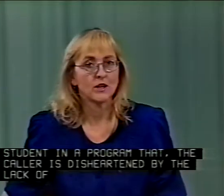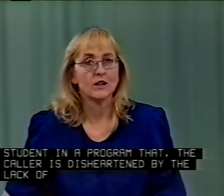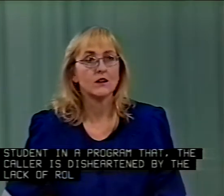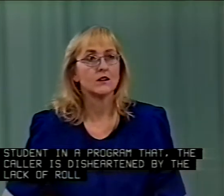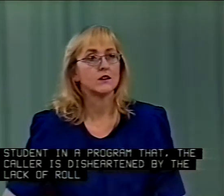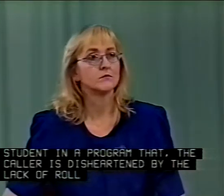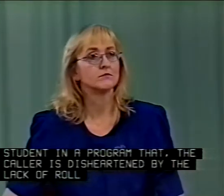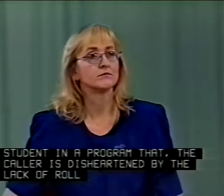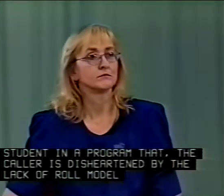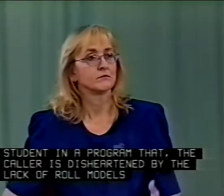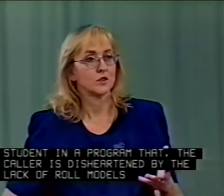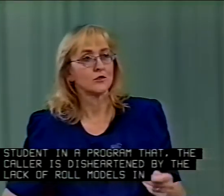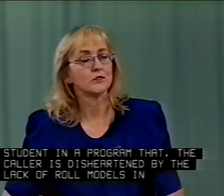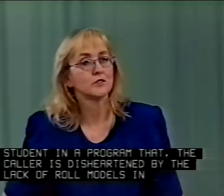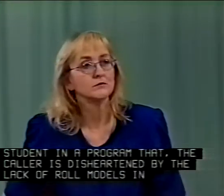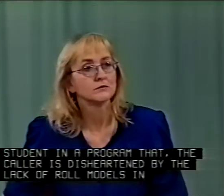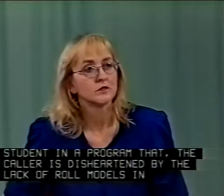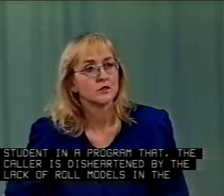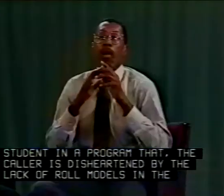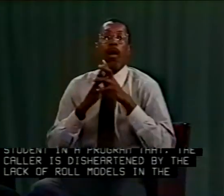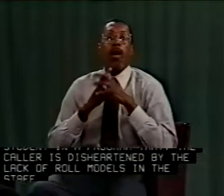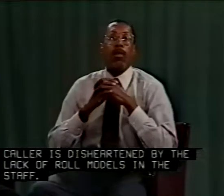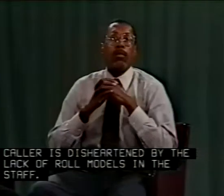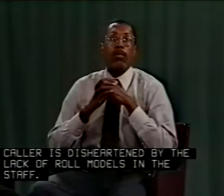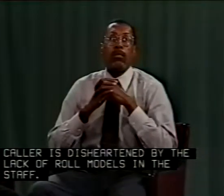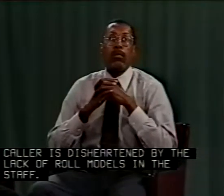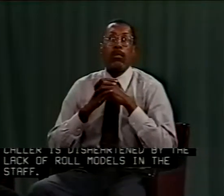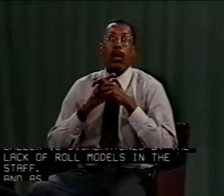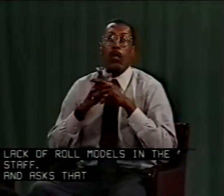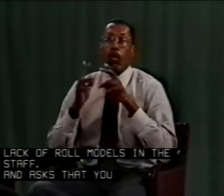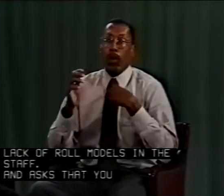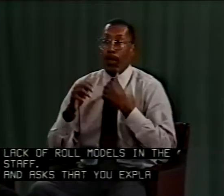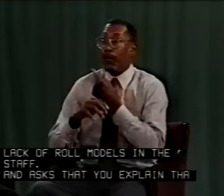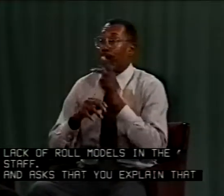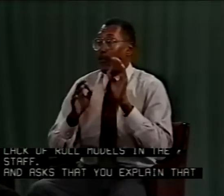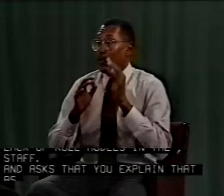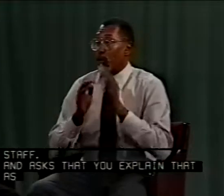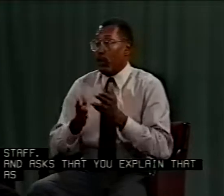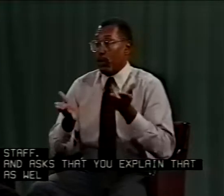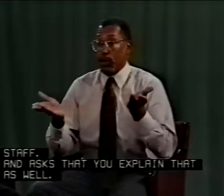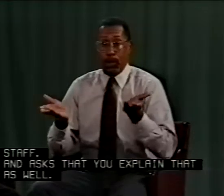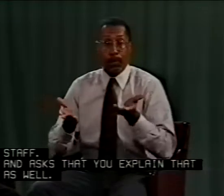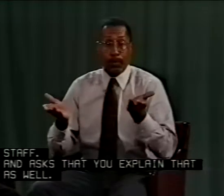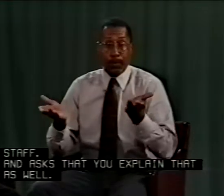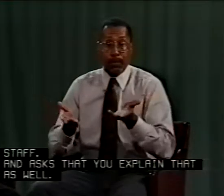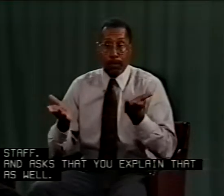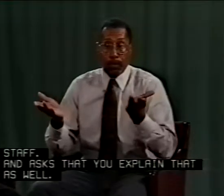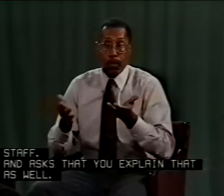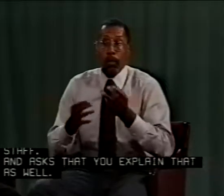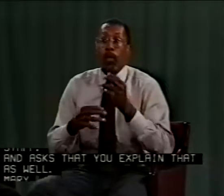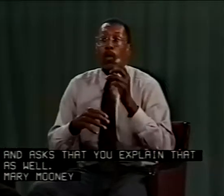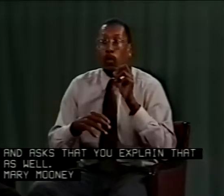Okay, Dr. Anderson? All right. We have several interpreters here on